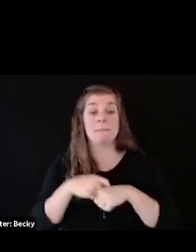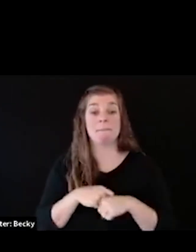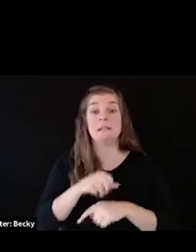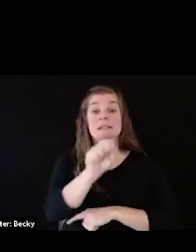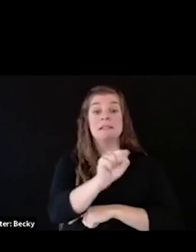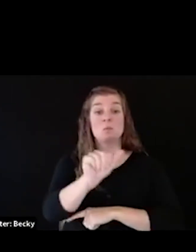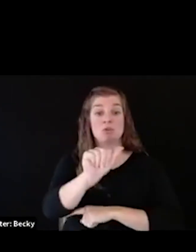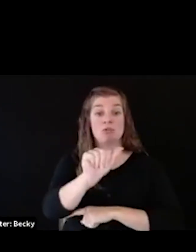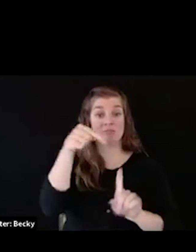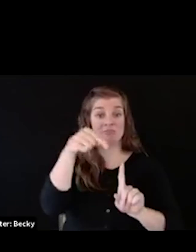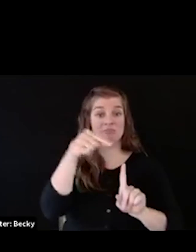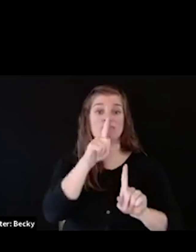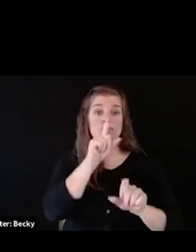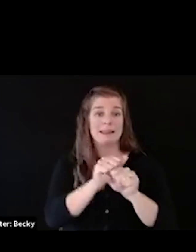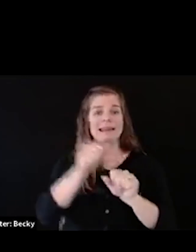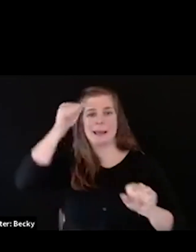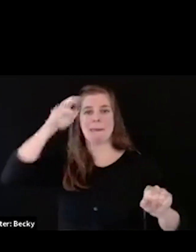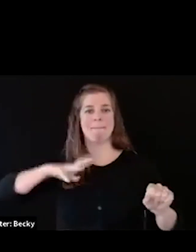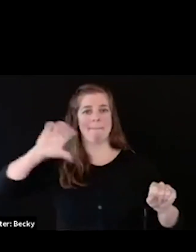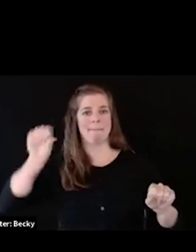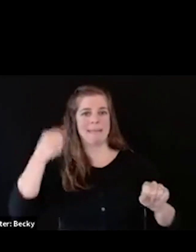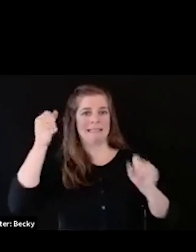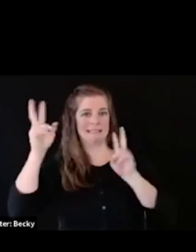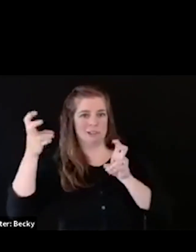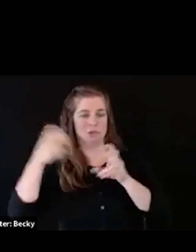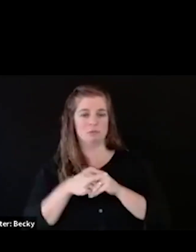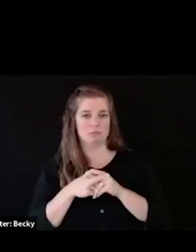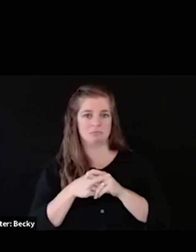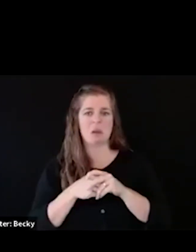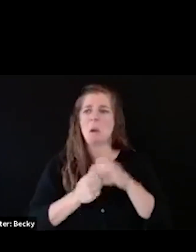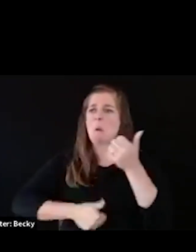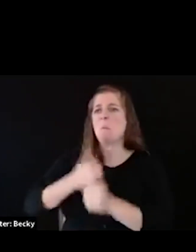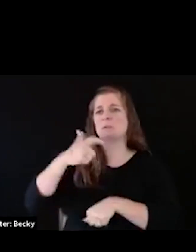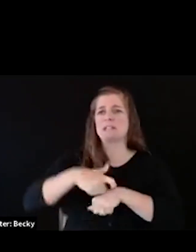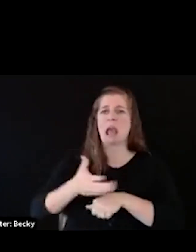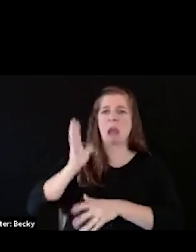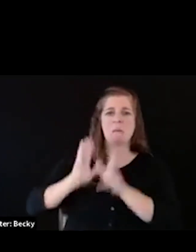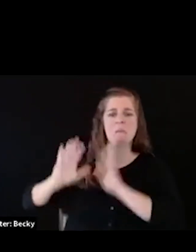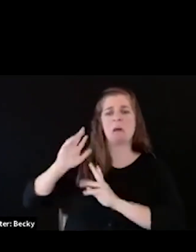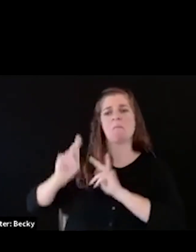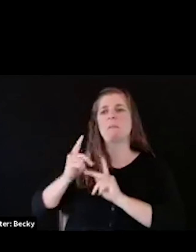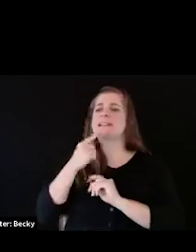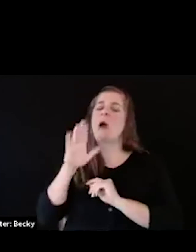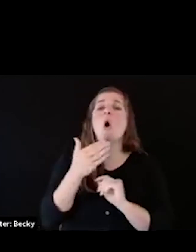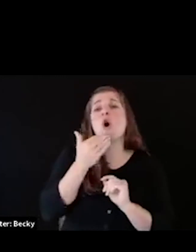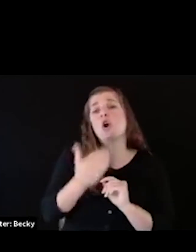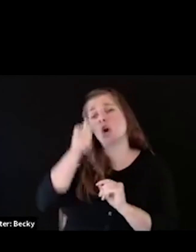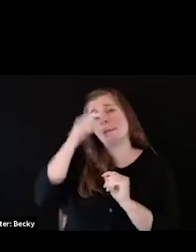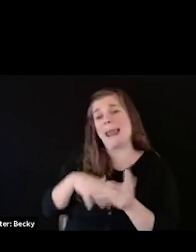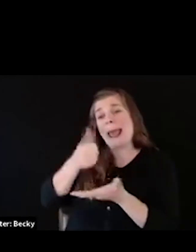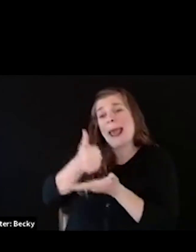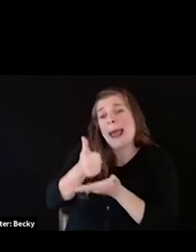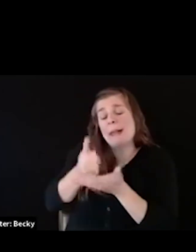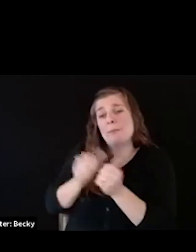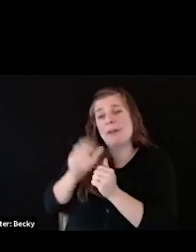is really a men's issue. Now, historically, it's been understood as a women's issue that good men help out with. But part of my work has been for a